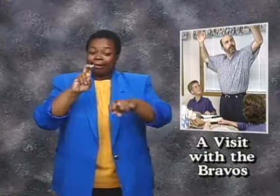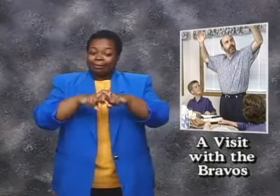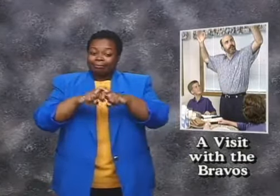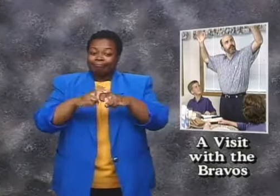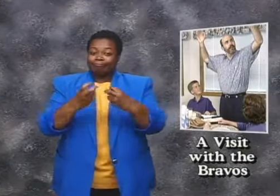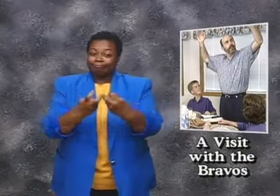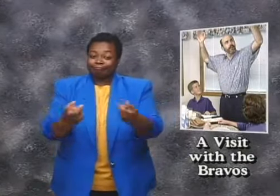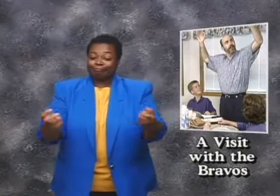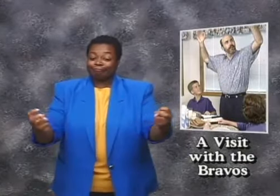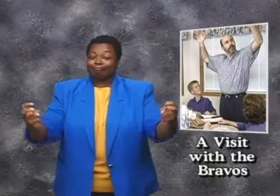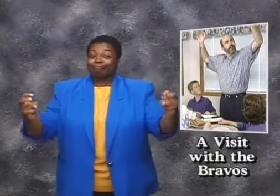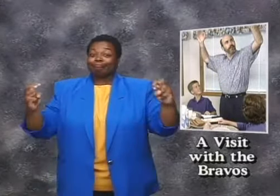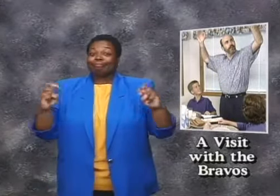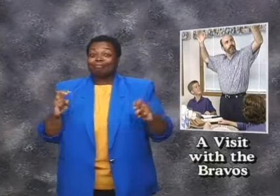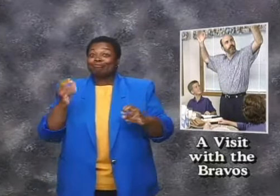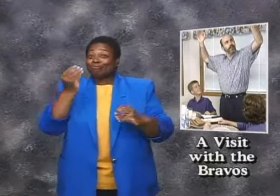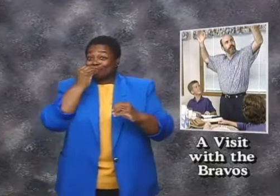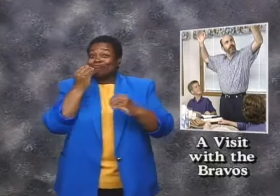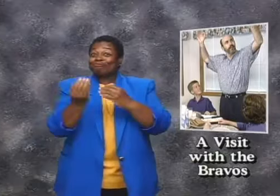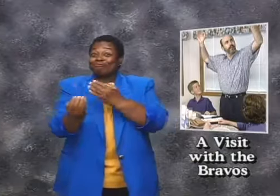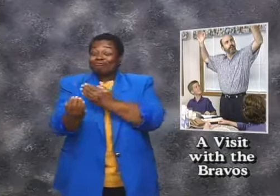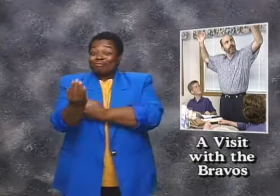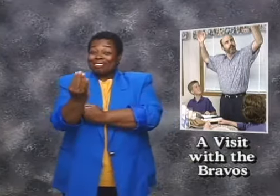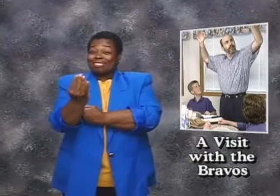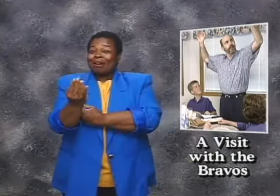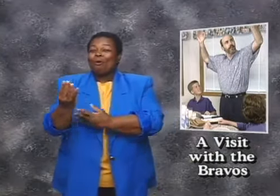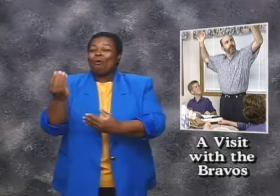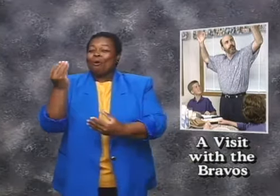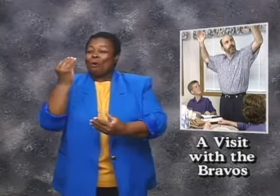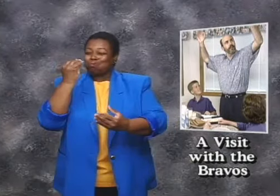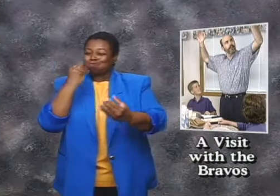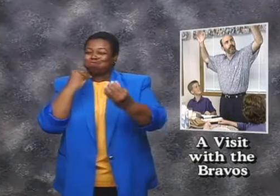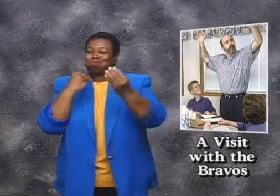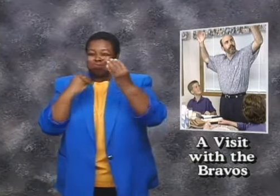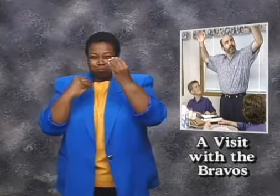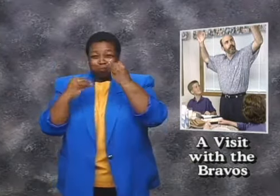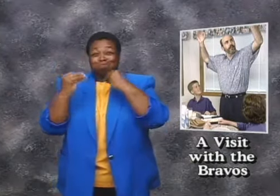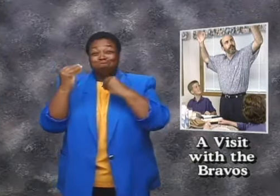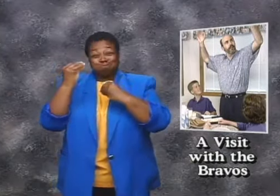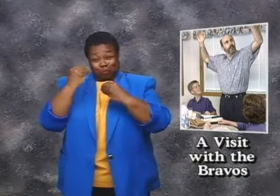They just happen to be sitting around the table having a big breakfast.